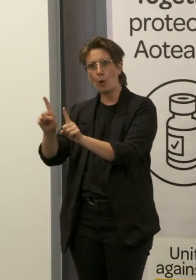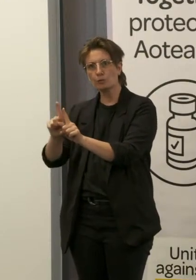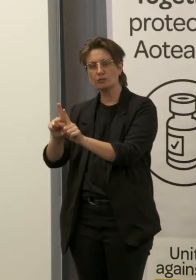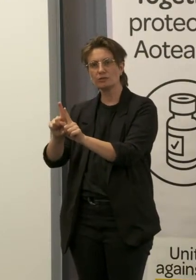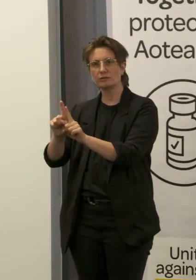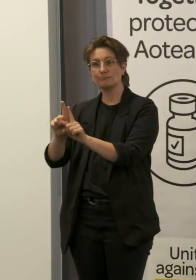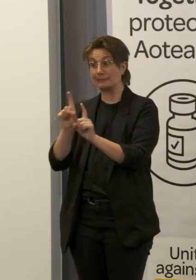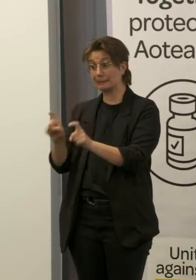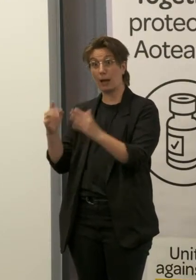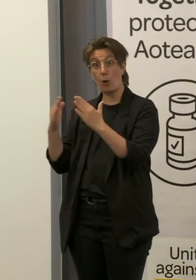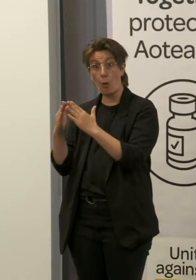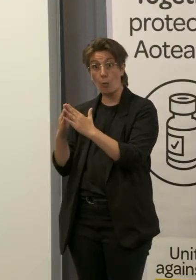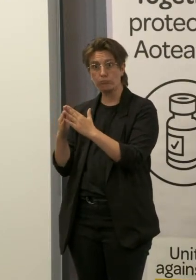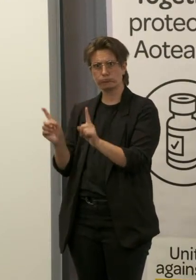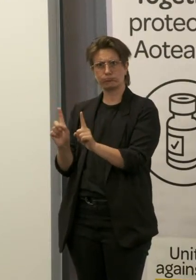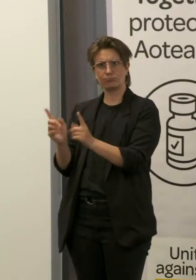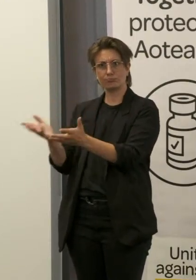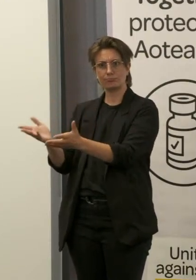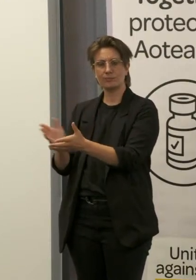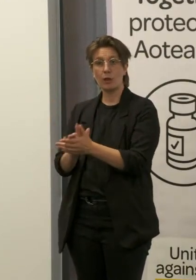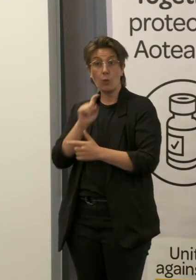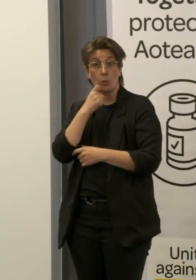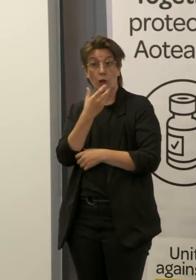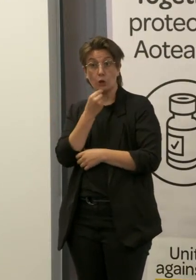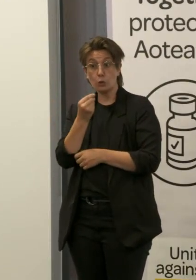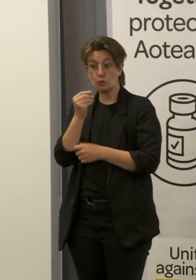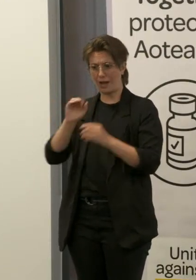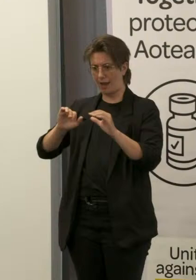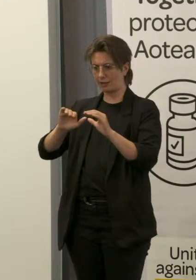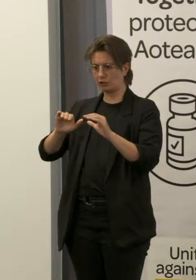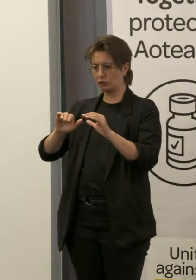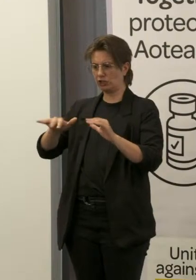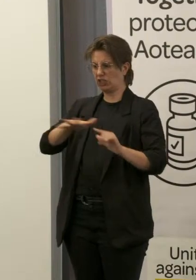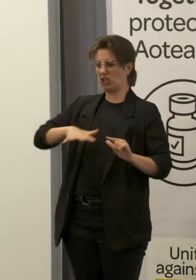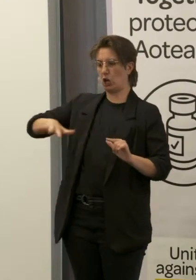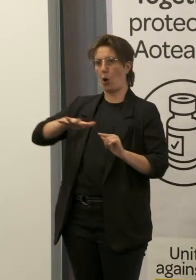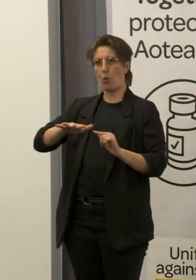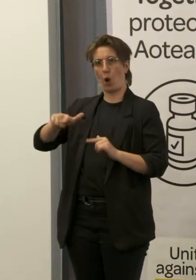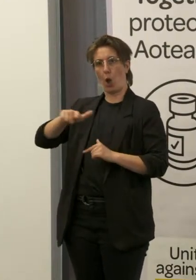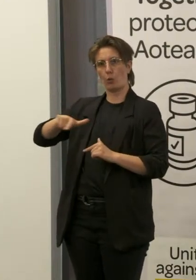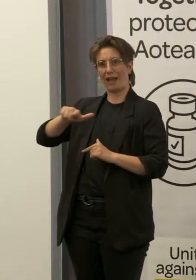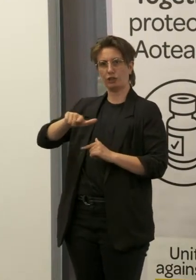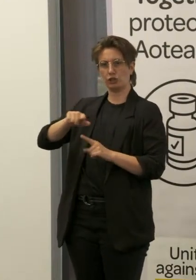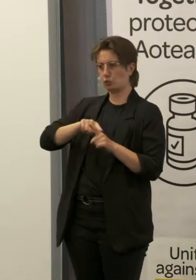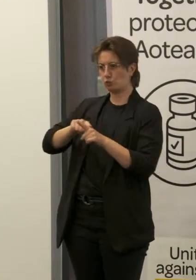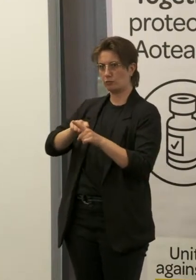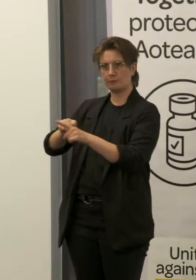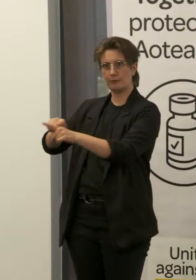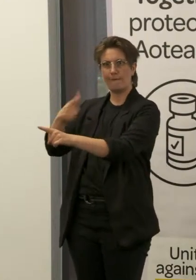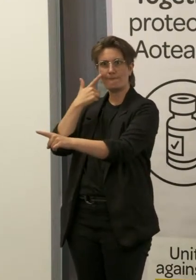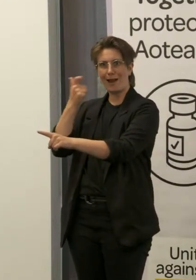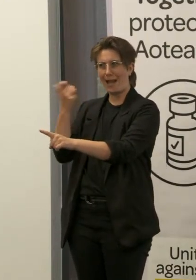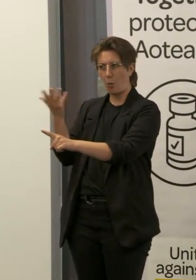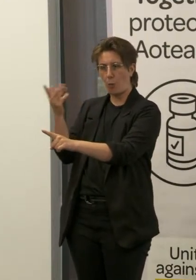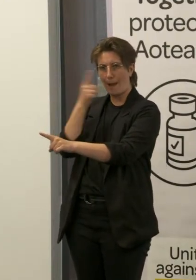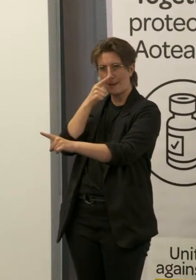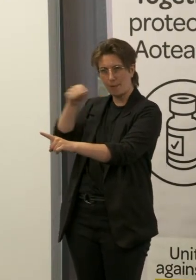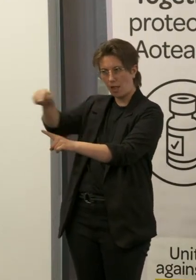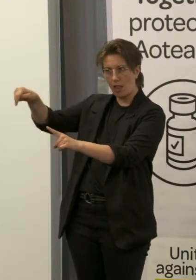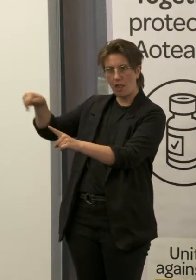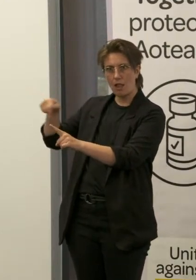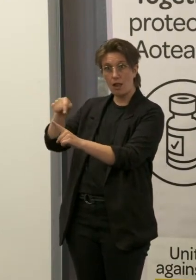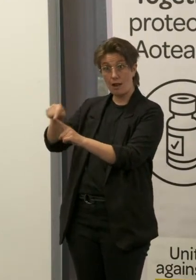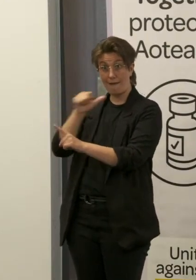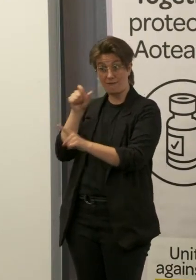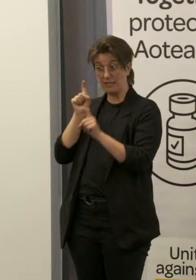that? Well, as we've seen in Taiwan and some other places where Right. cell phones have effectively dodgy repertoire. I see. You